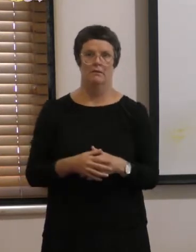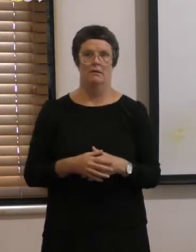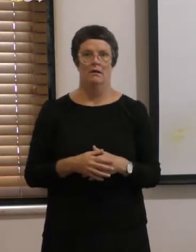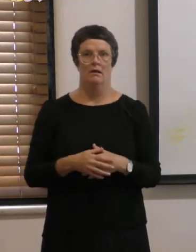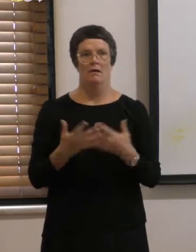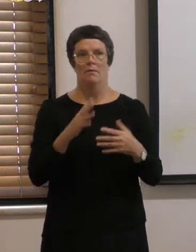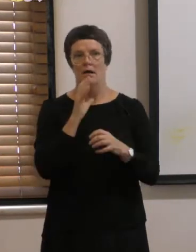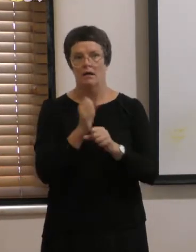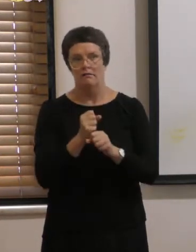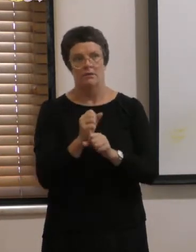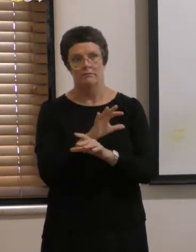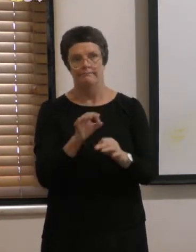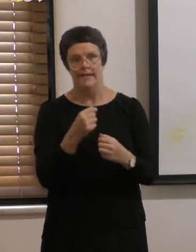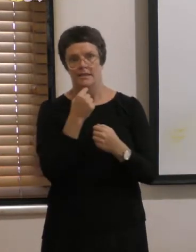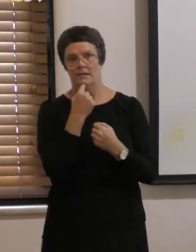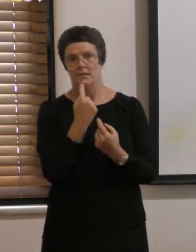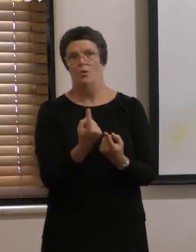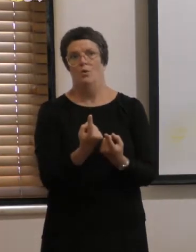money. And so for me,